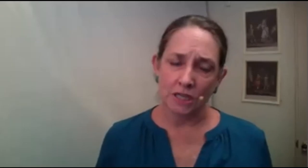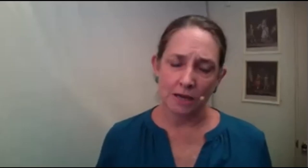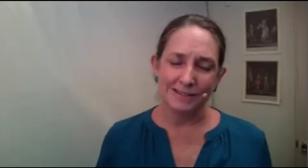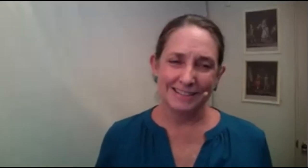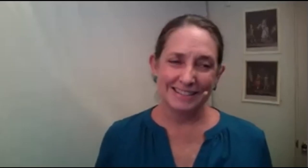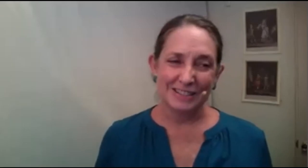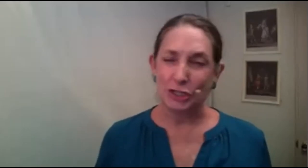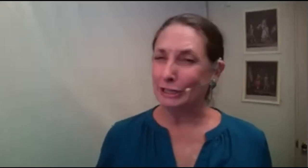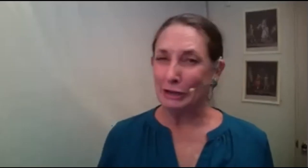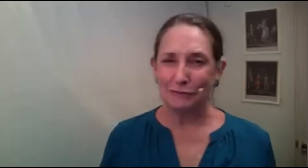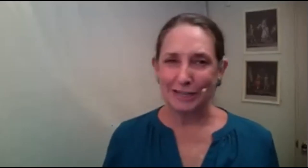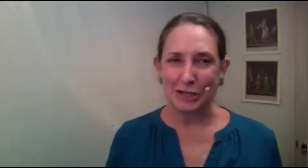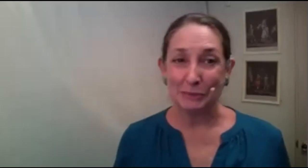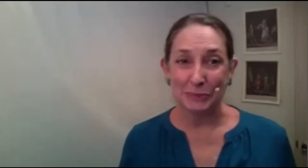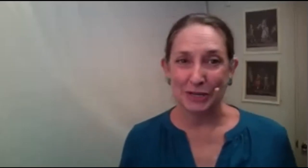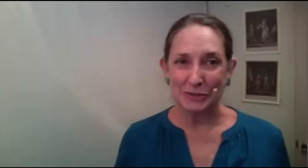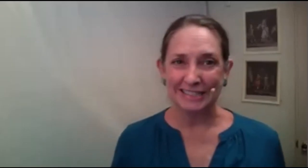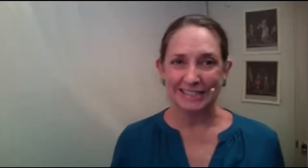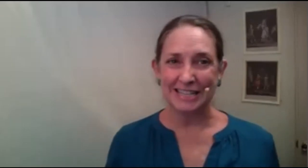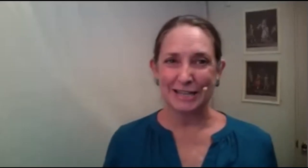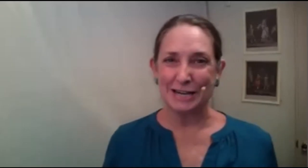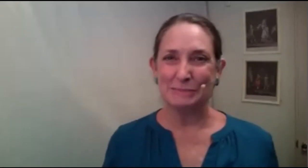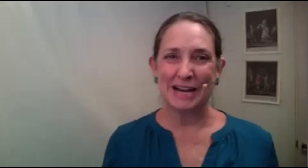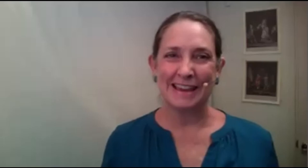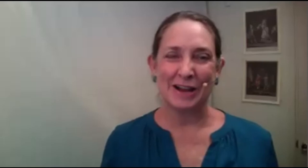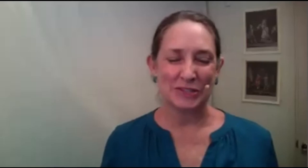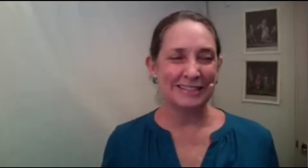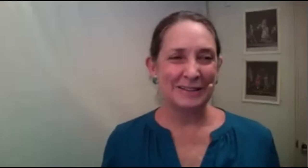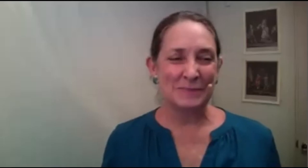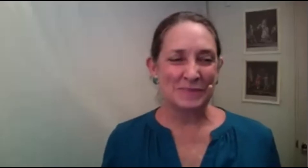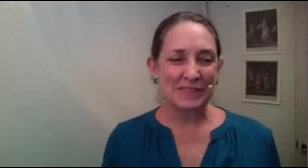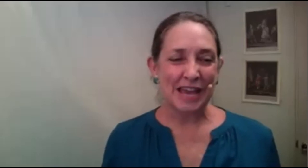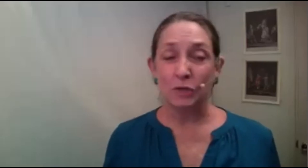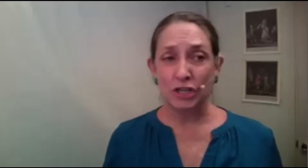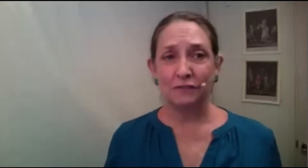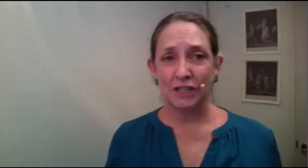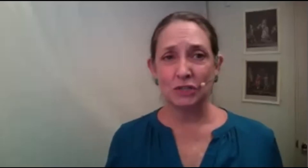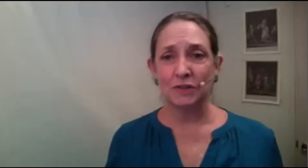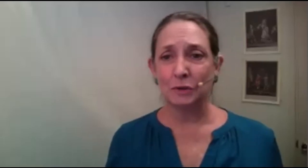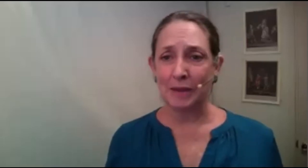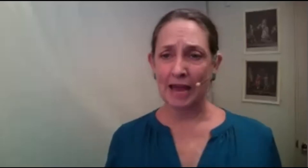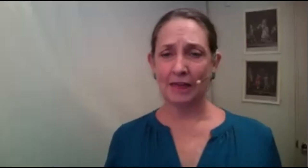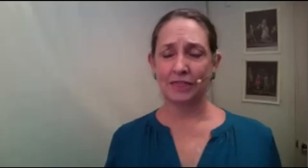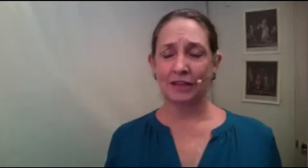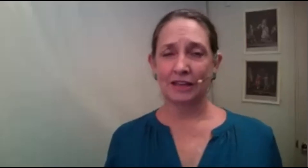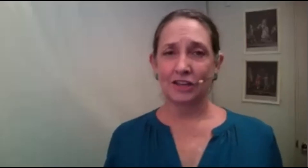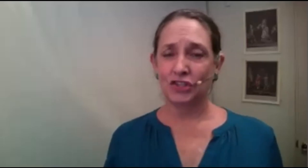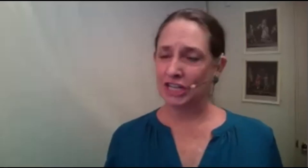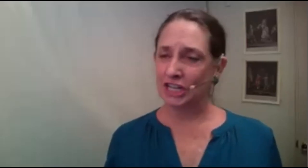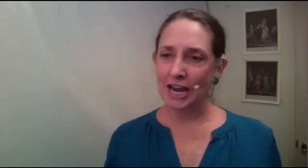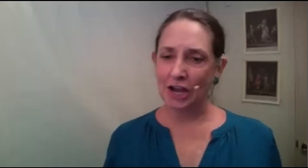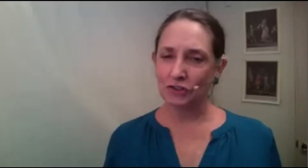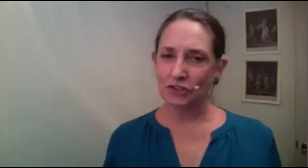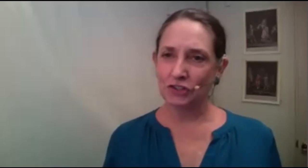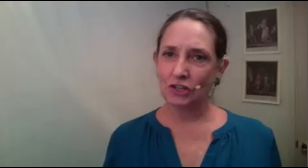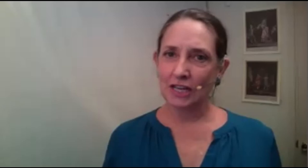clawfoot tub. She loved that tub. It was one of the reasons they decided to buy the house. And when she finished with her bath, she